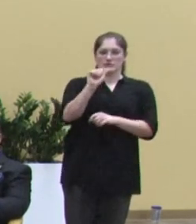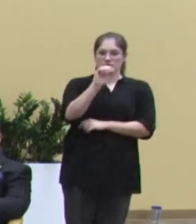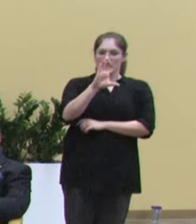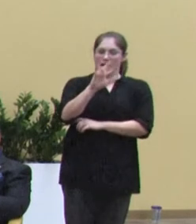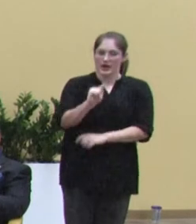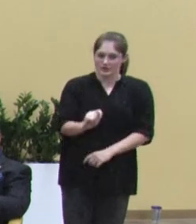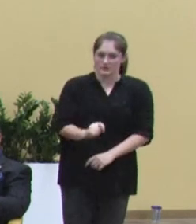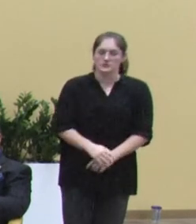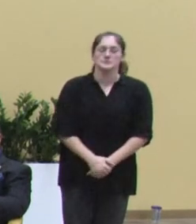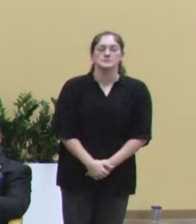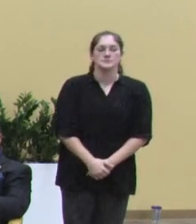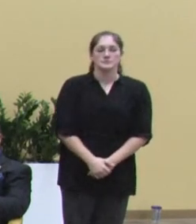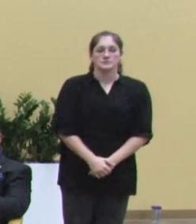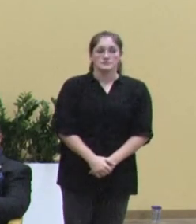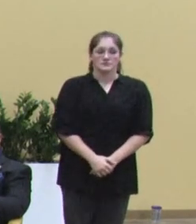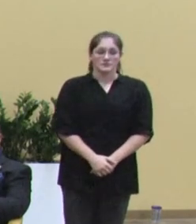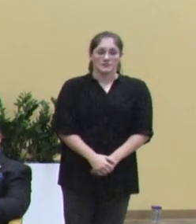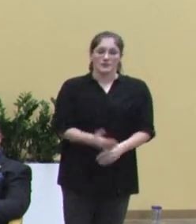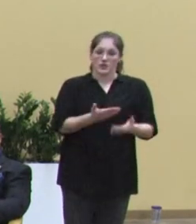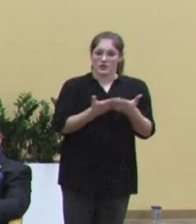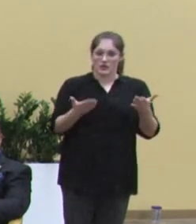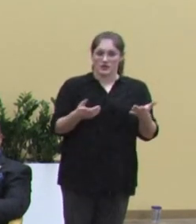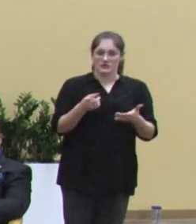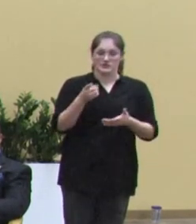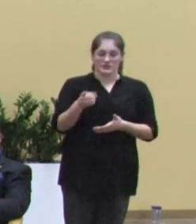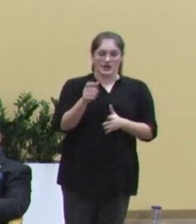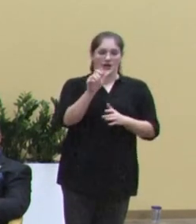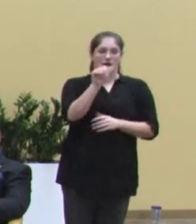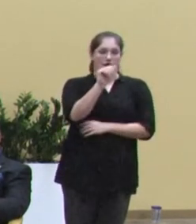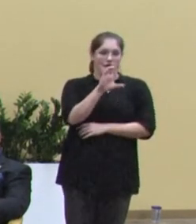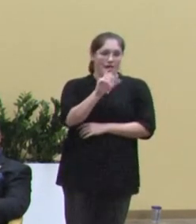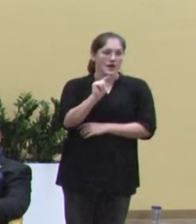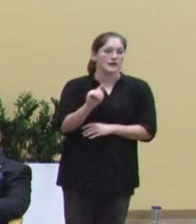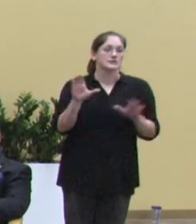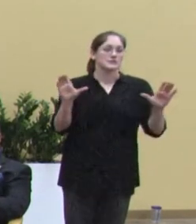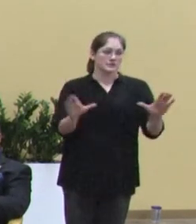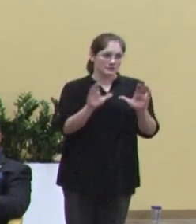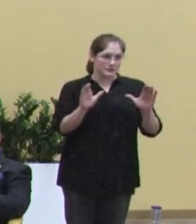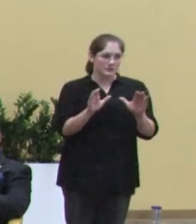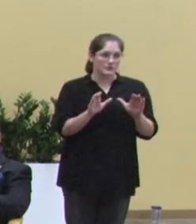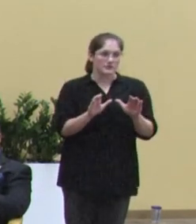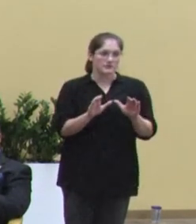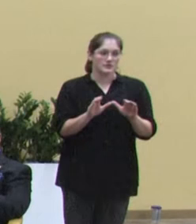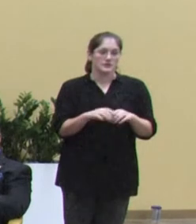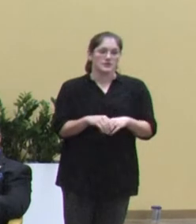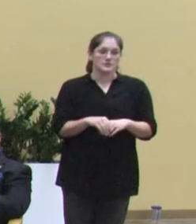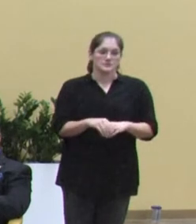And one of the things that WIOA did was that it